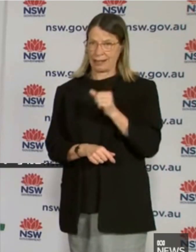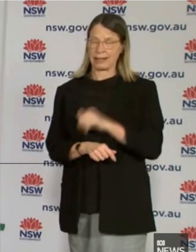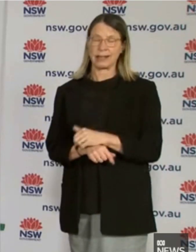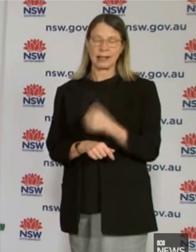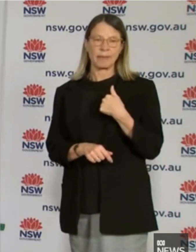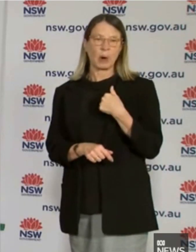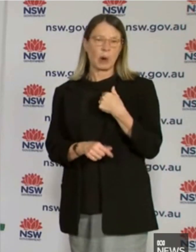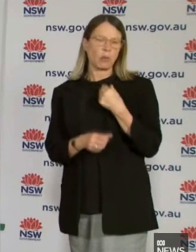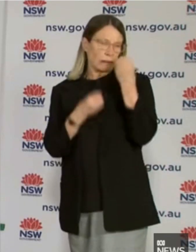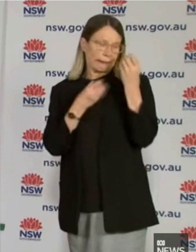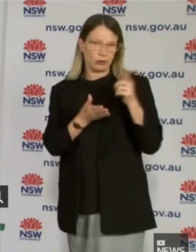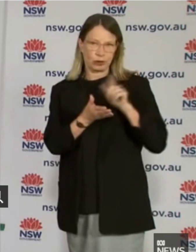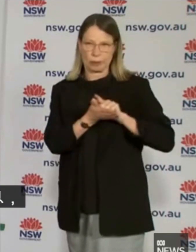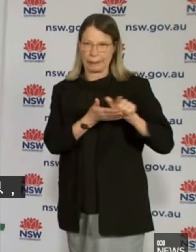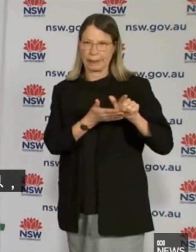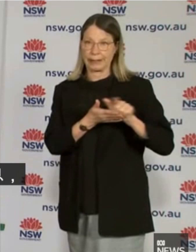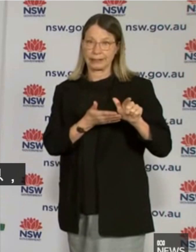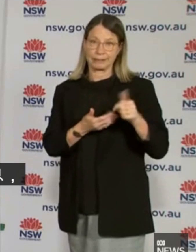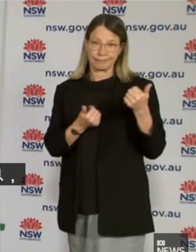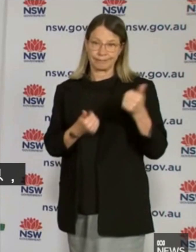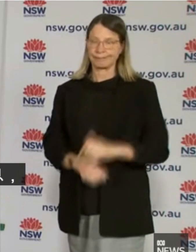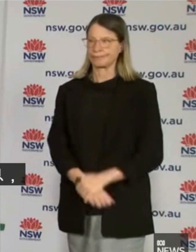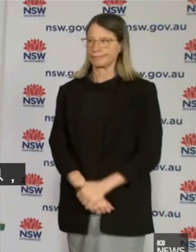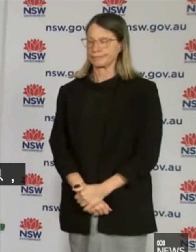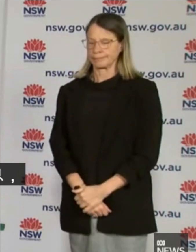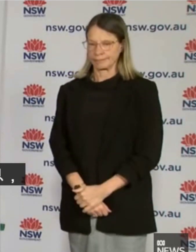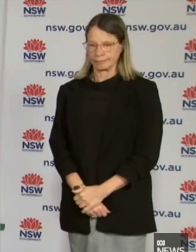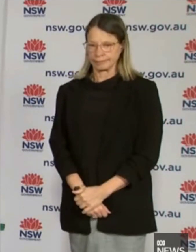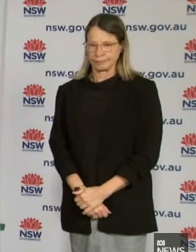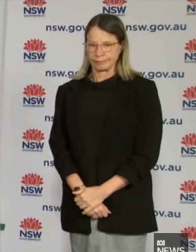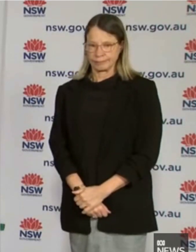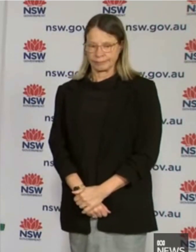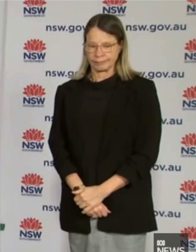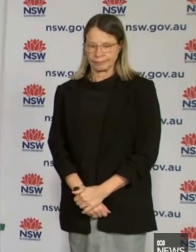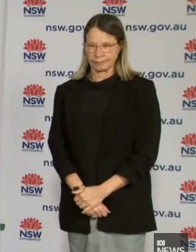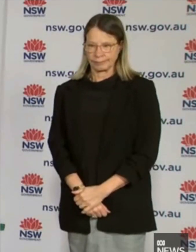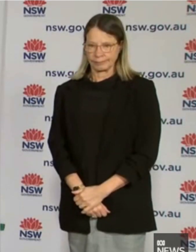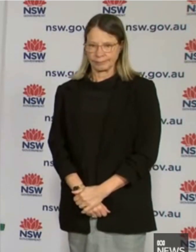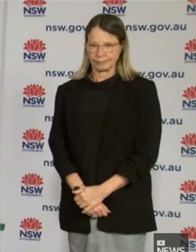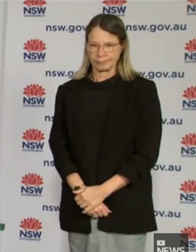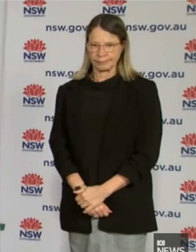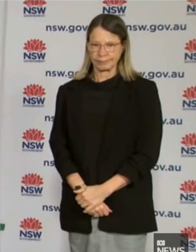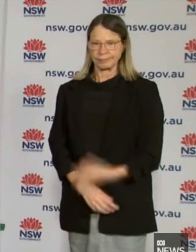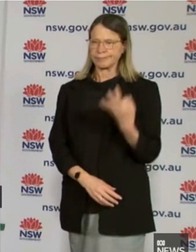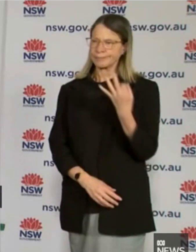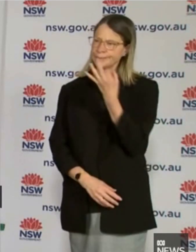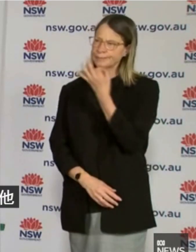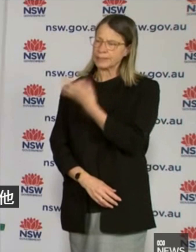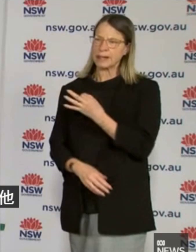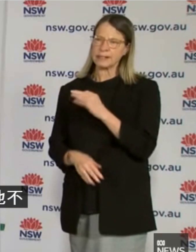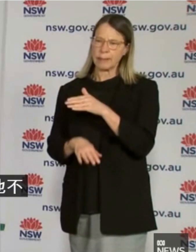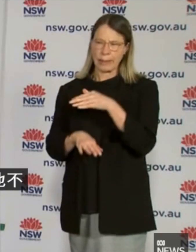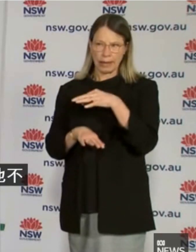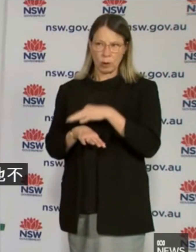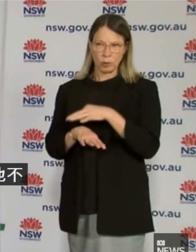provide information after in the detail that you require. With infections in hospitals, and you know people with other